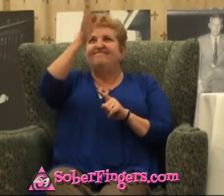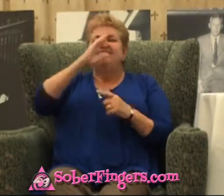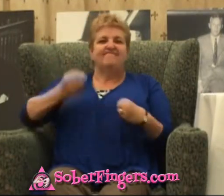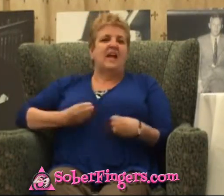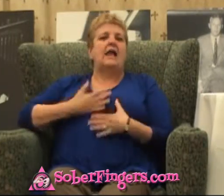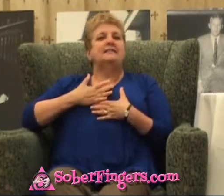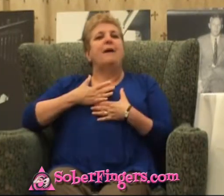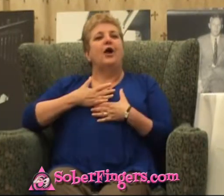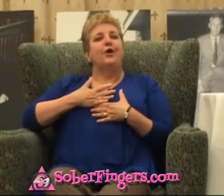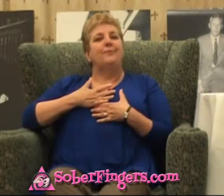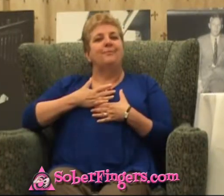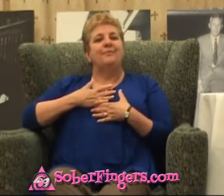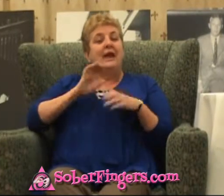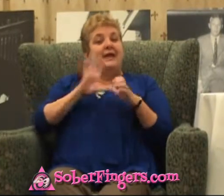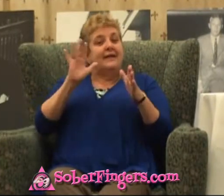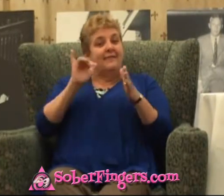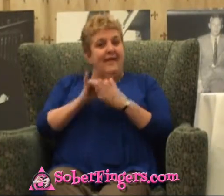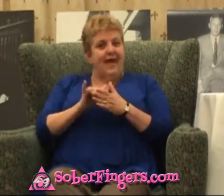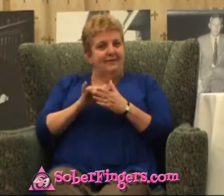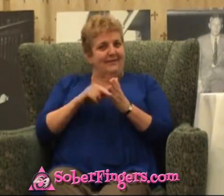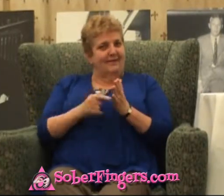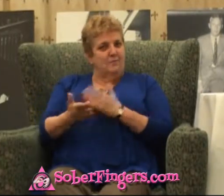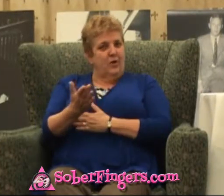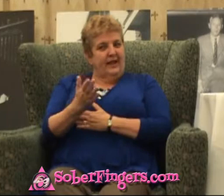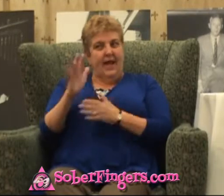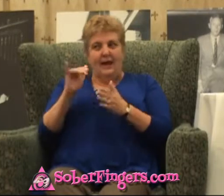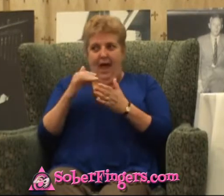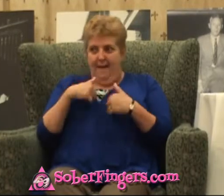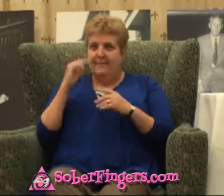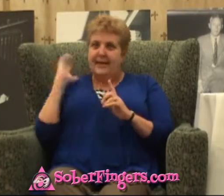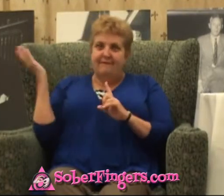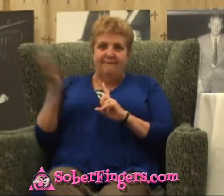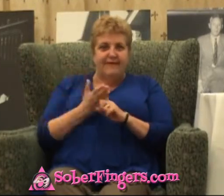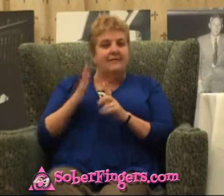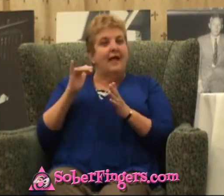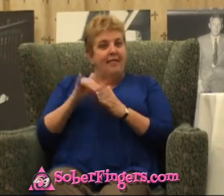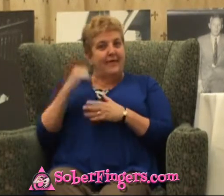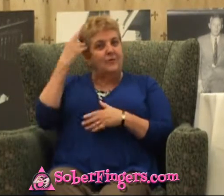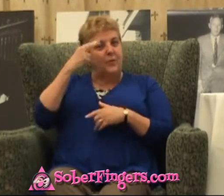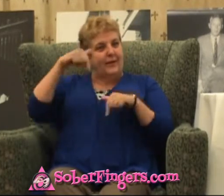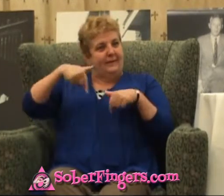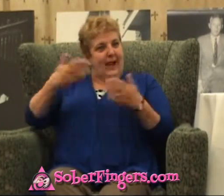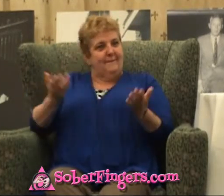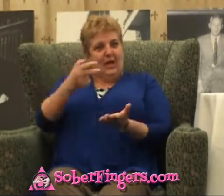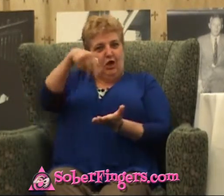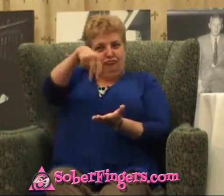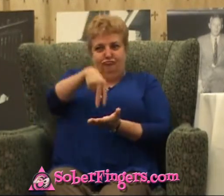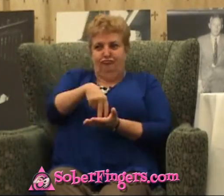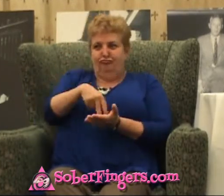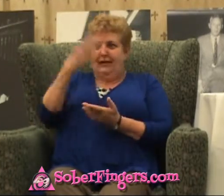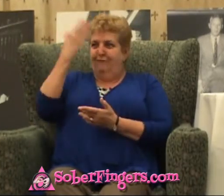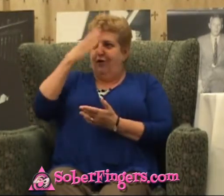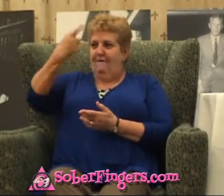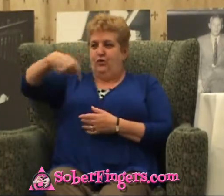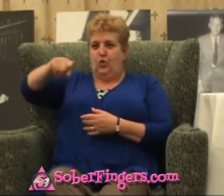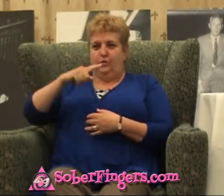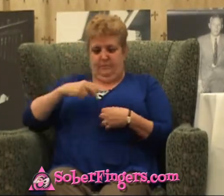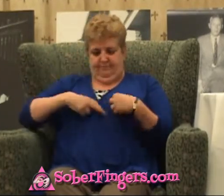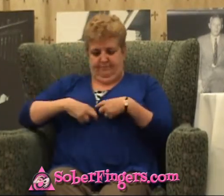so I'm absolutely convinced that that's why I'm standing here in front of all of you this afternoon. This is not by my design. This is by a design